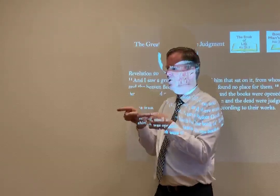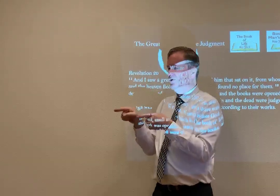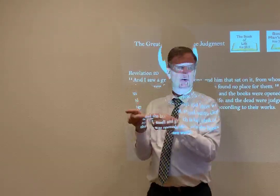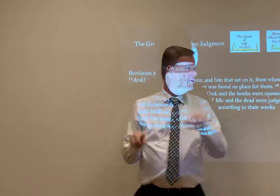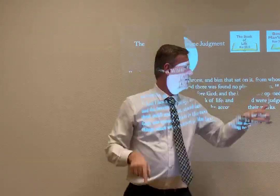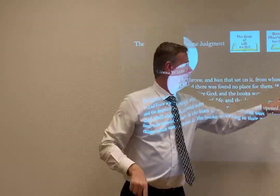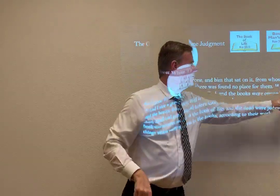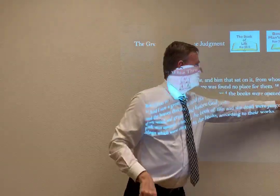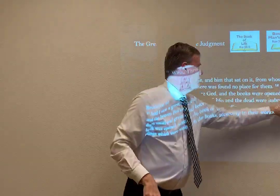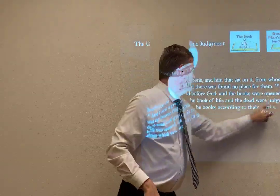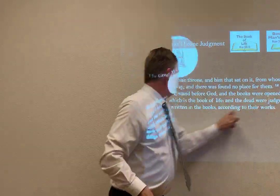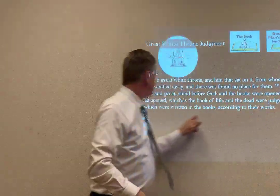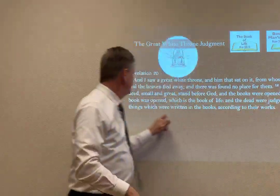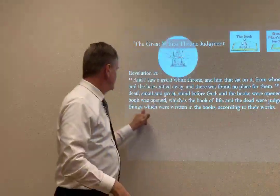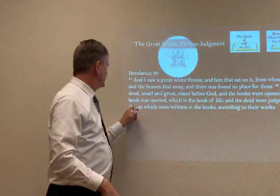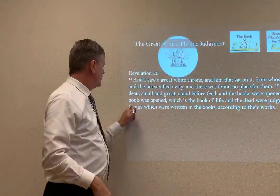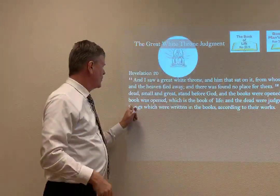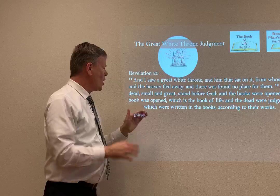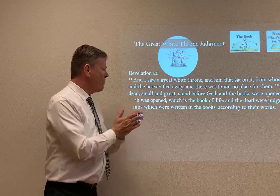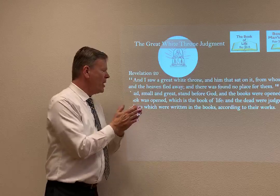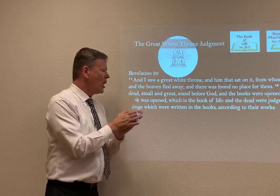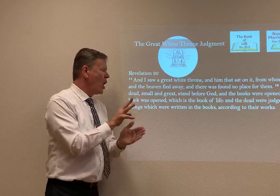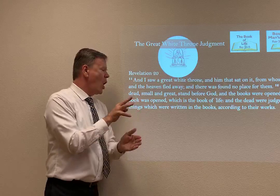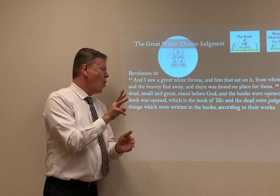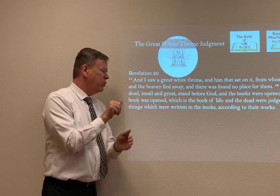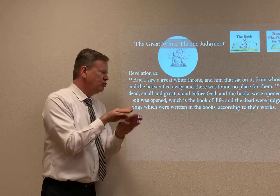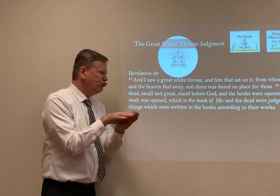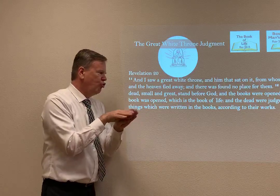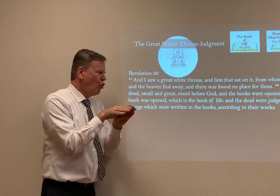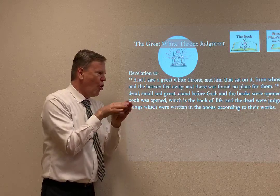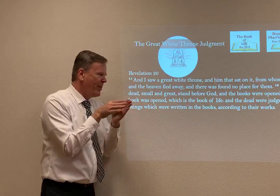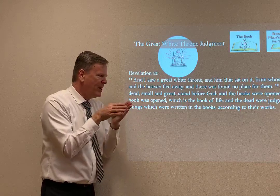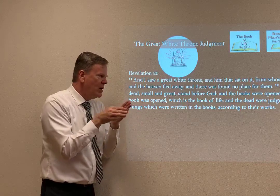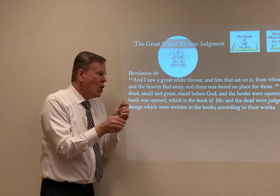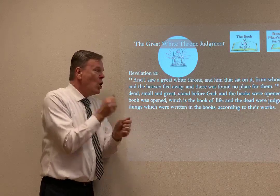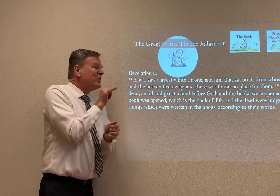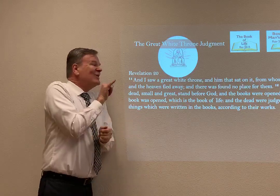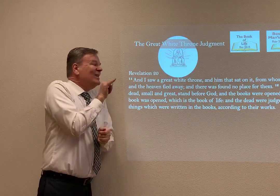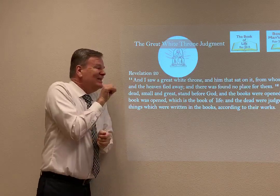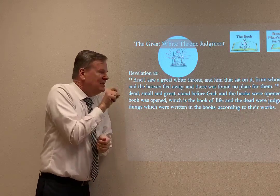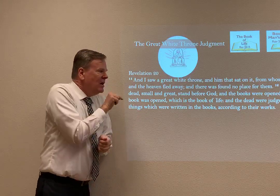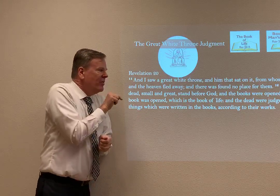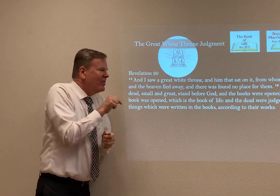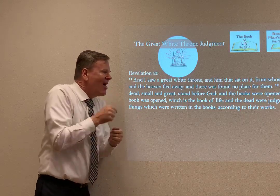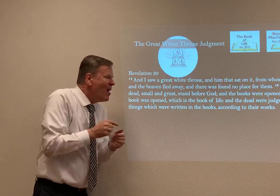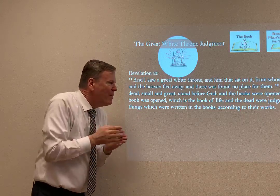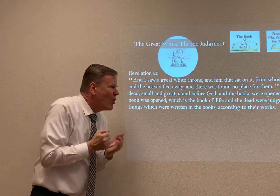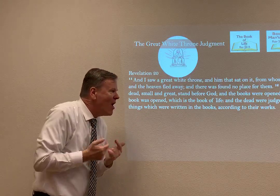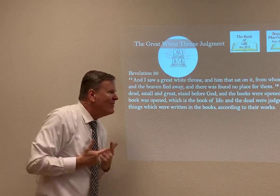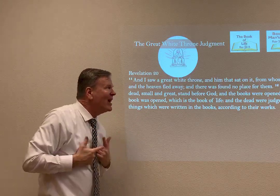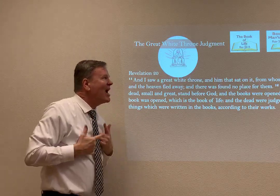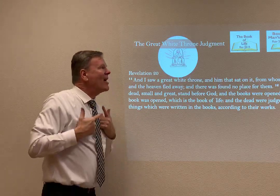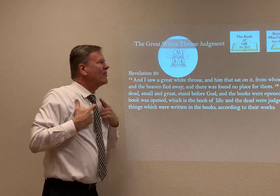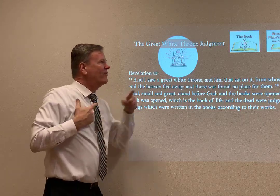And another book was opened, which is the Book of